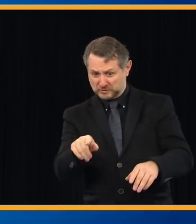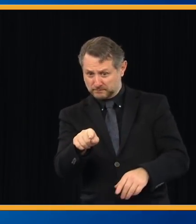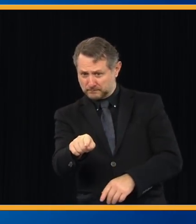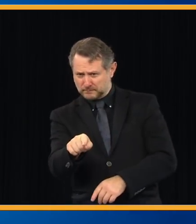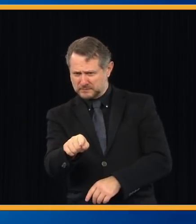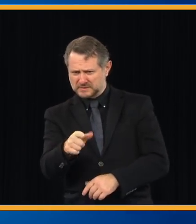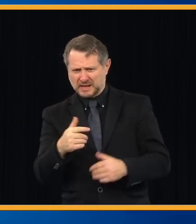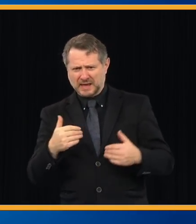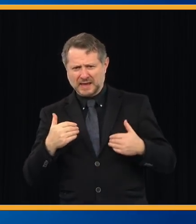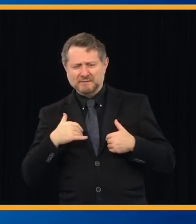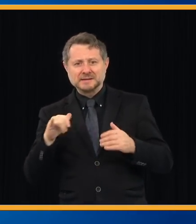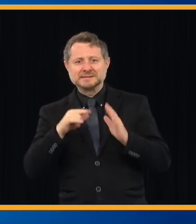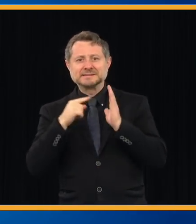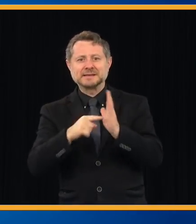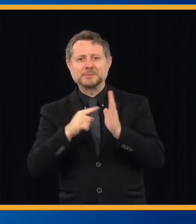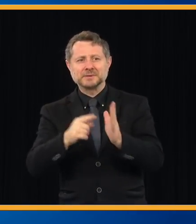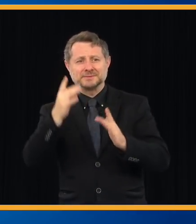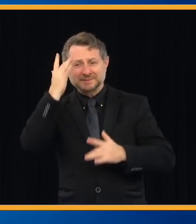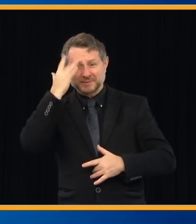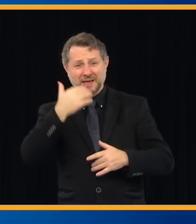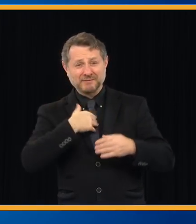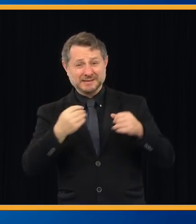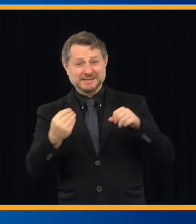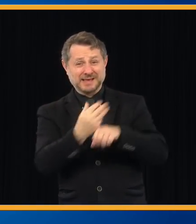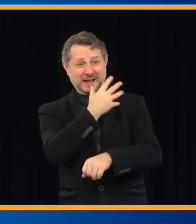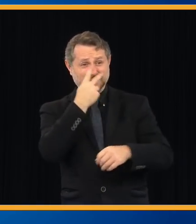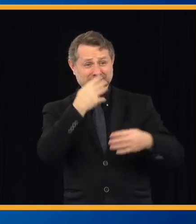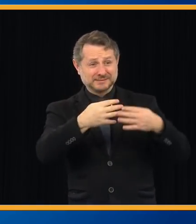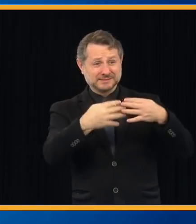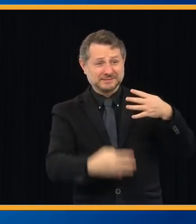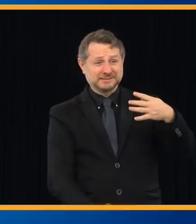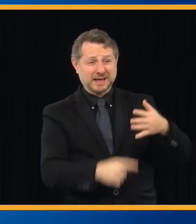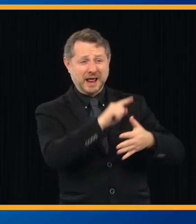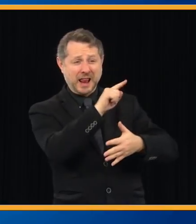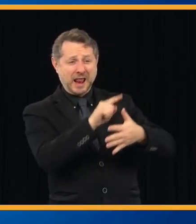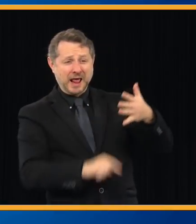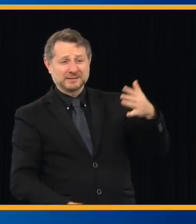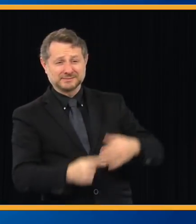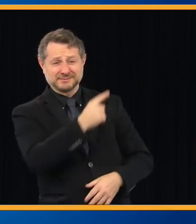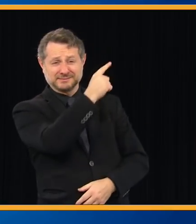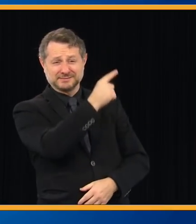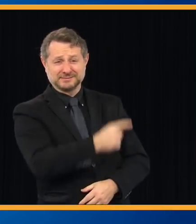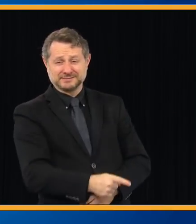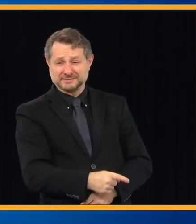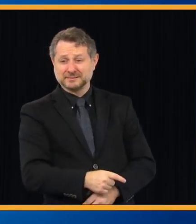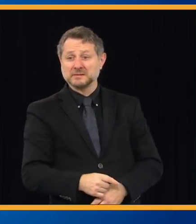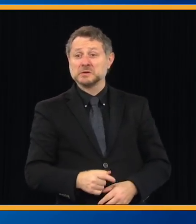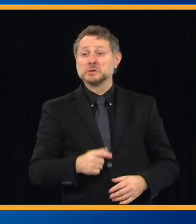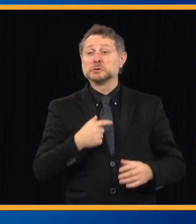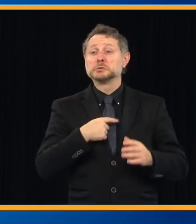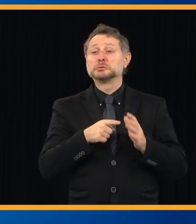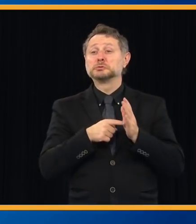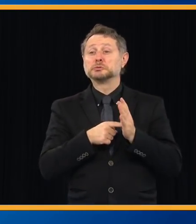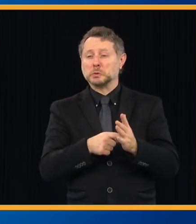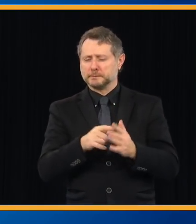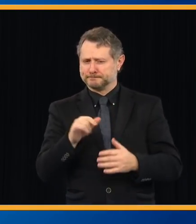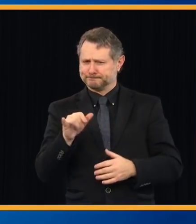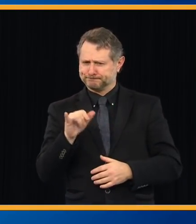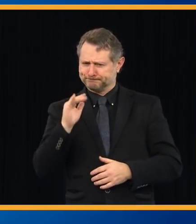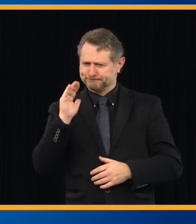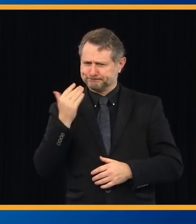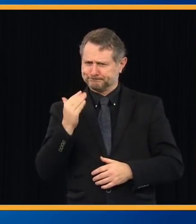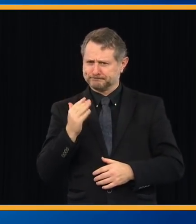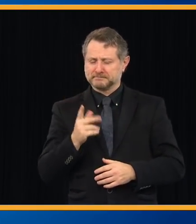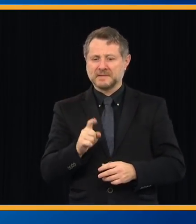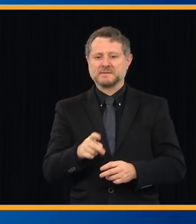on the chart that your child is evidencing, caution should be taken,